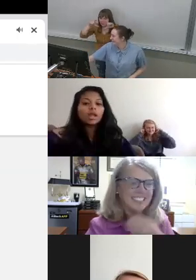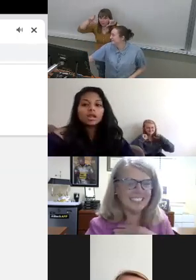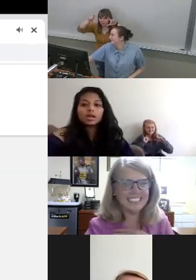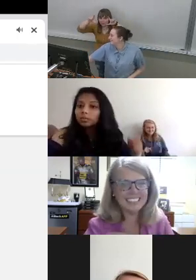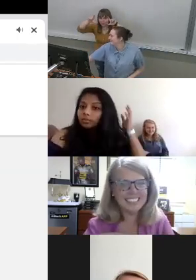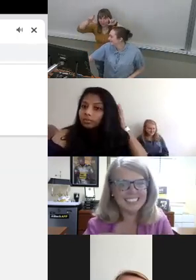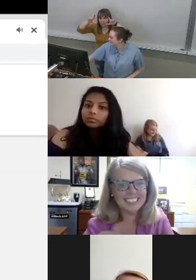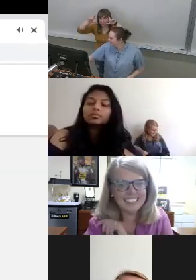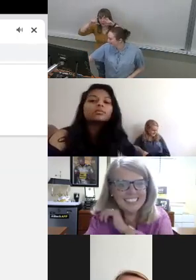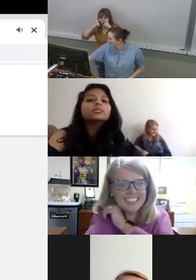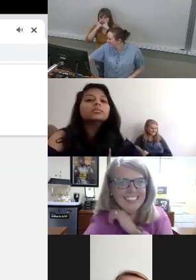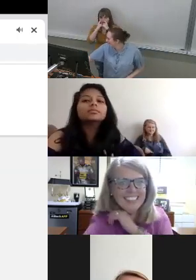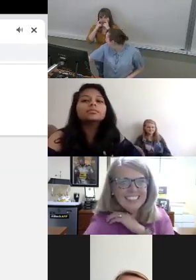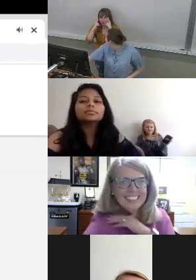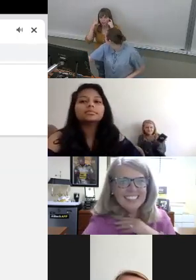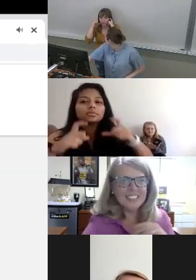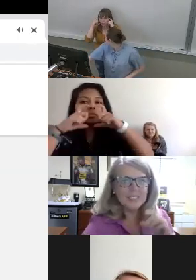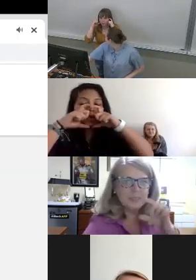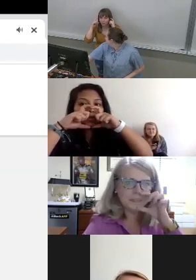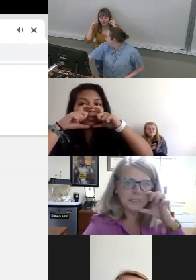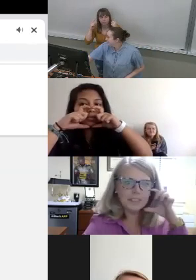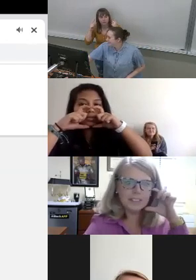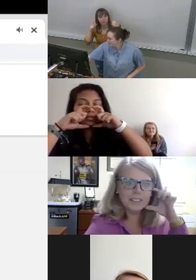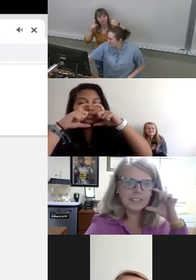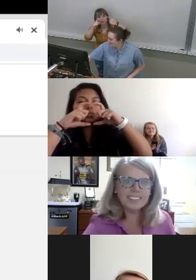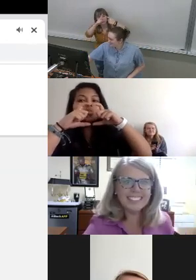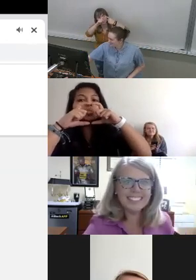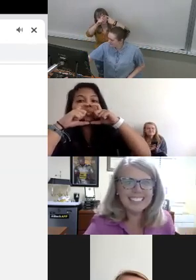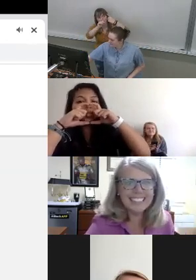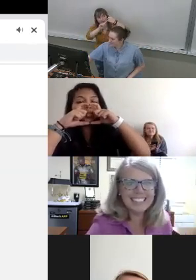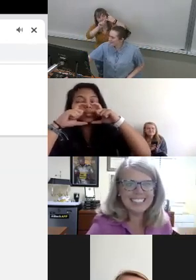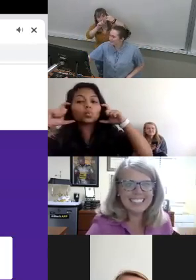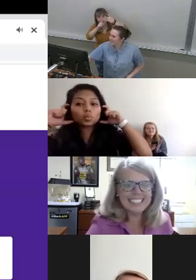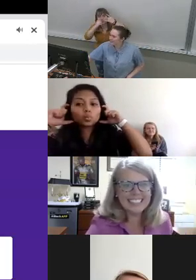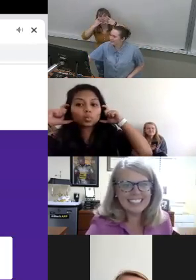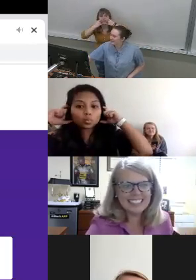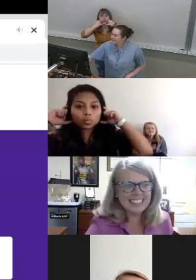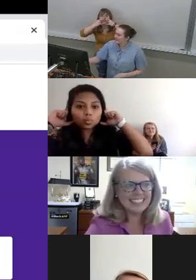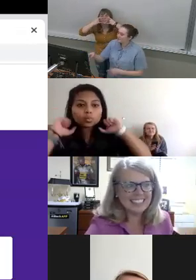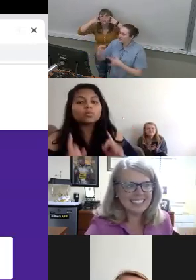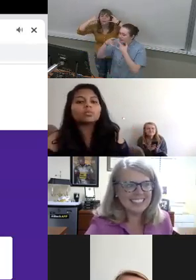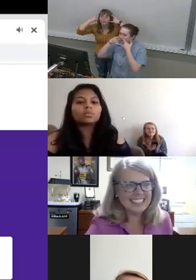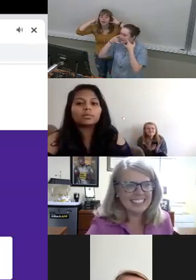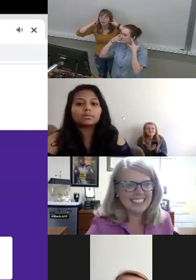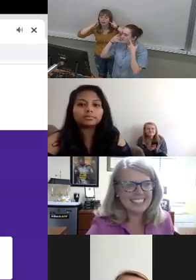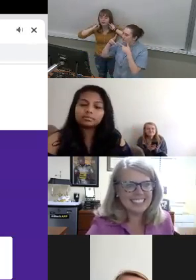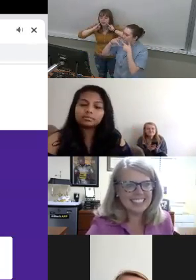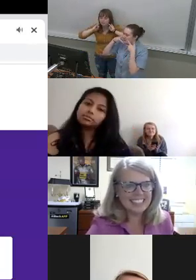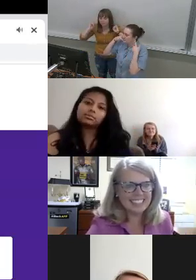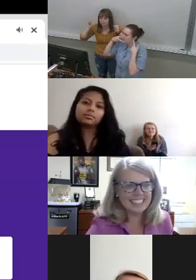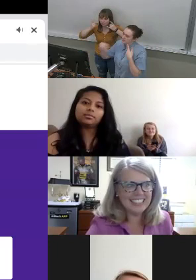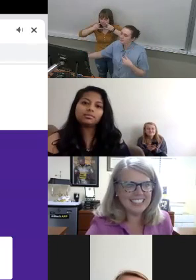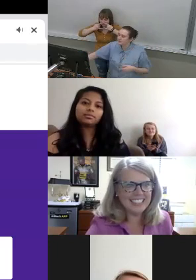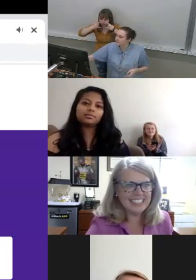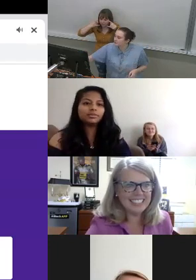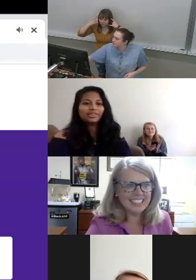either be with just your thumb or your pointer finger in a square shape, or it can be your pointer finger and your pinky. Yeah, just how like the each outline. Different